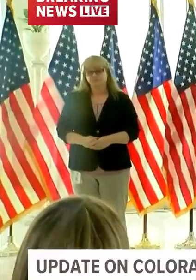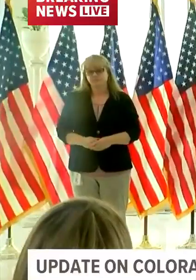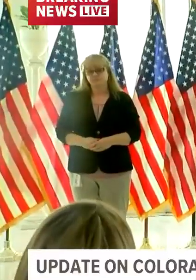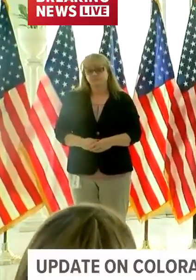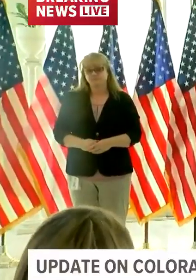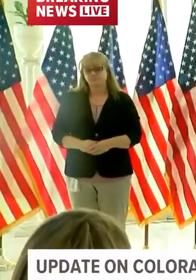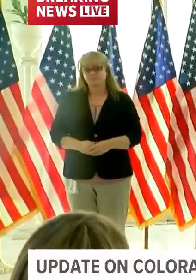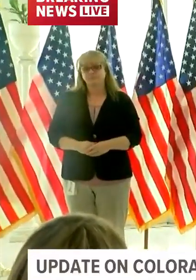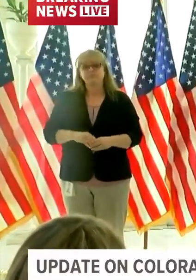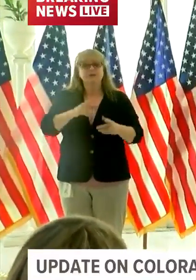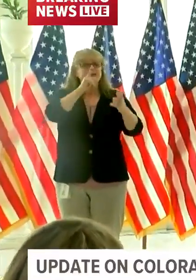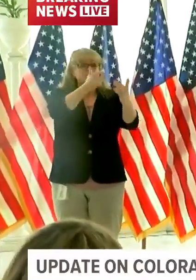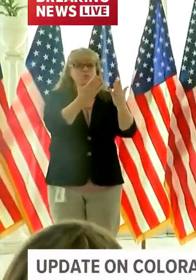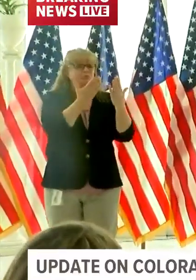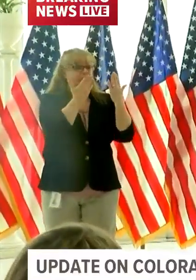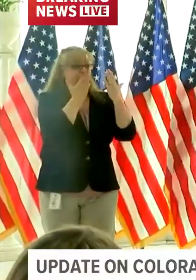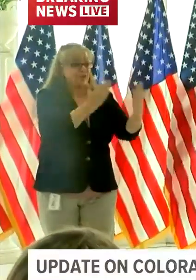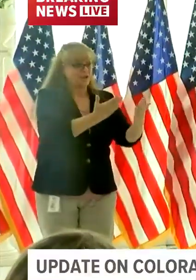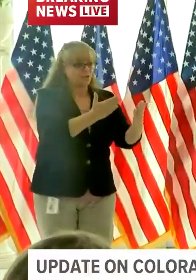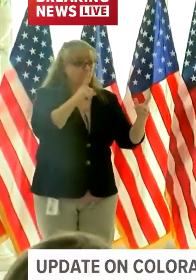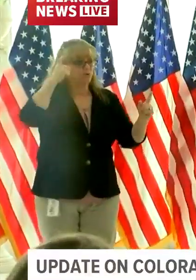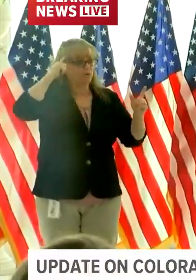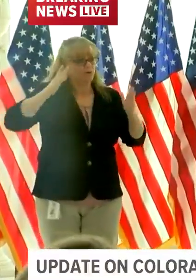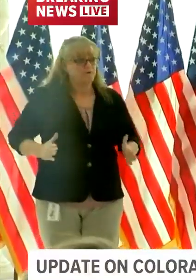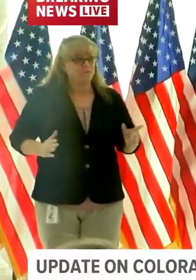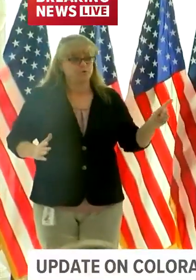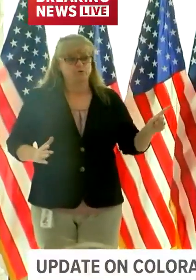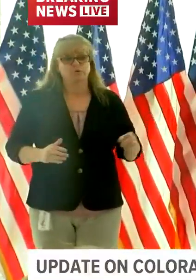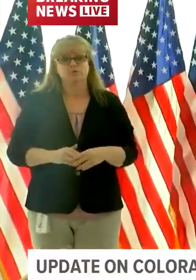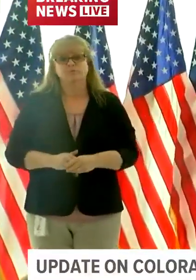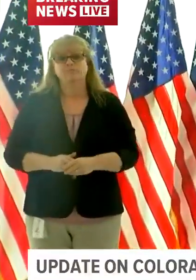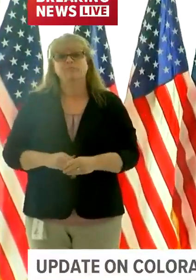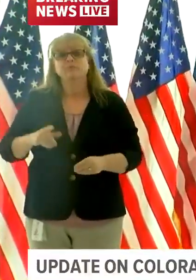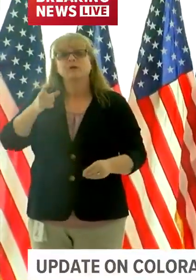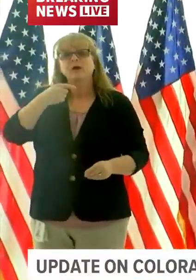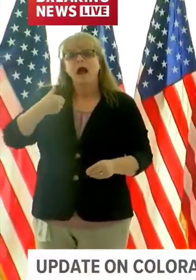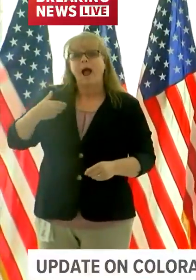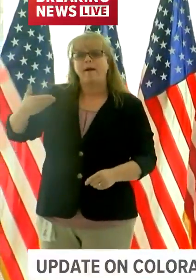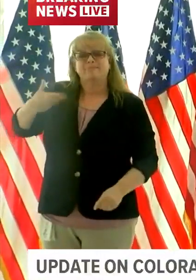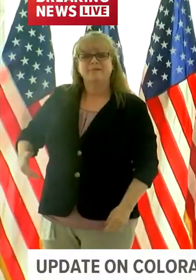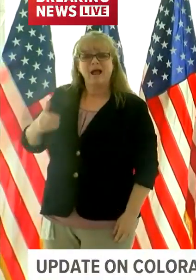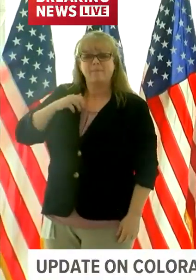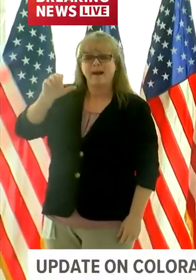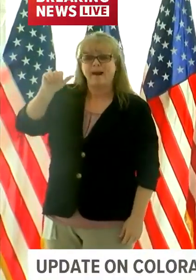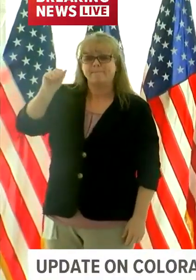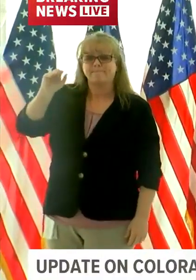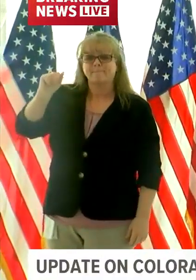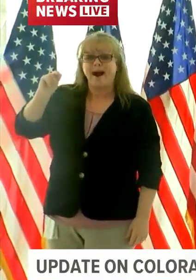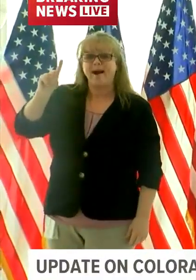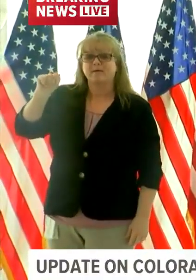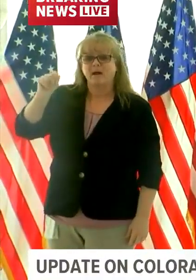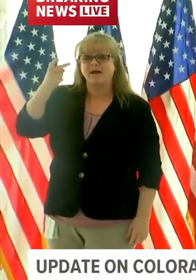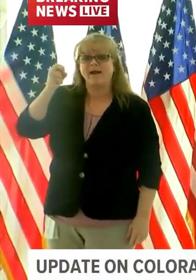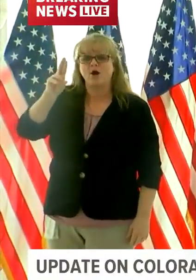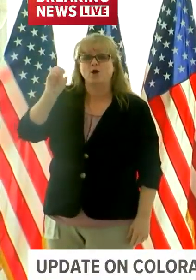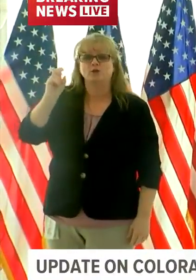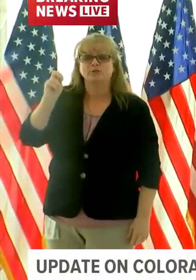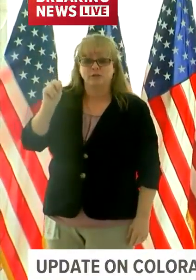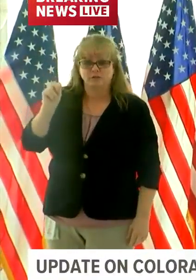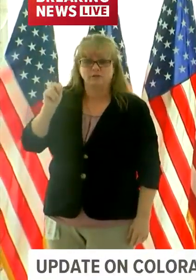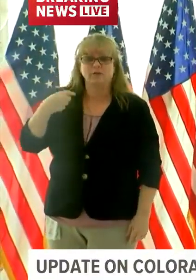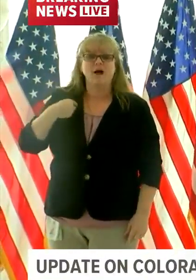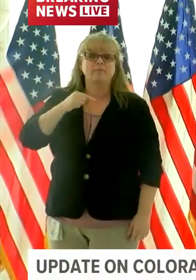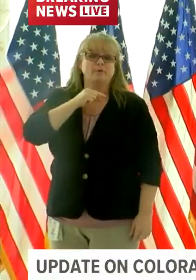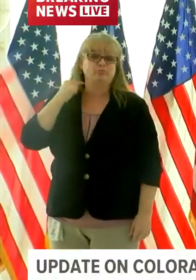Thank you, Governor. Good afternoon. My name is Amanda Henderson, and I am a pastor in the Christian Church Disciples of Christ and